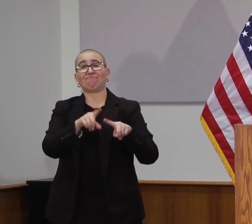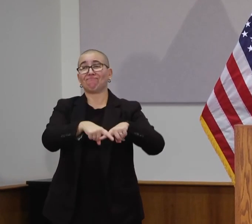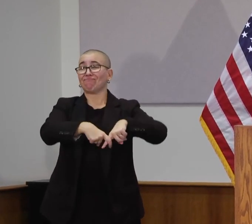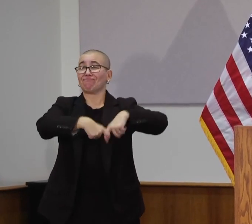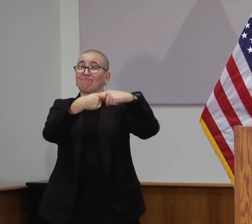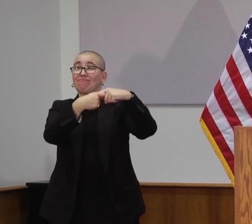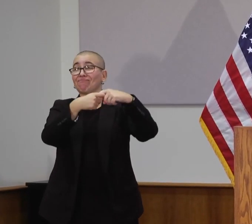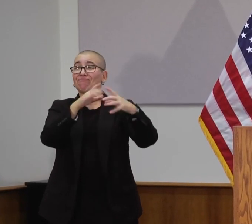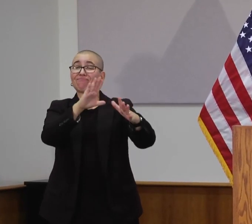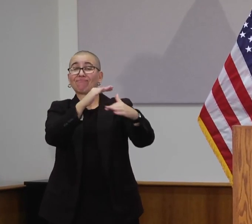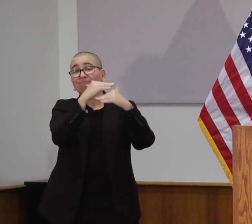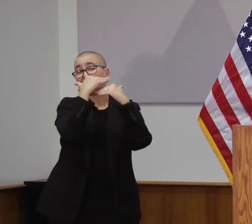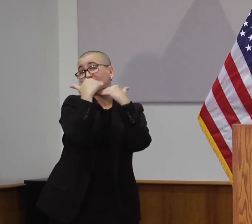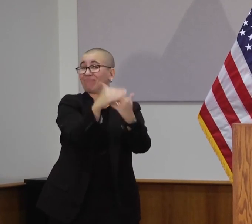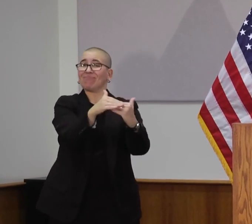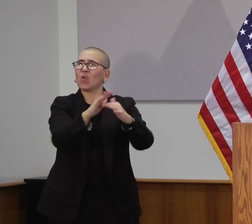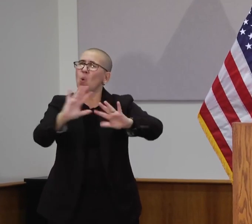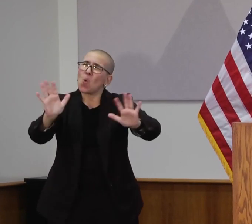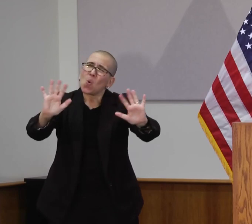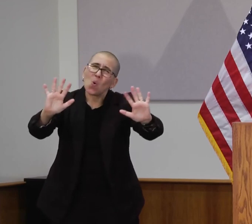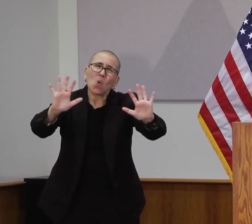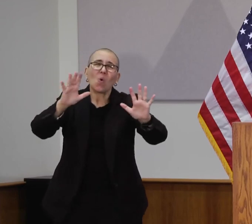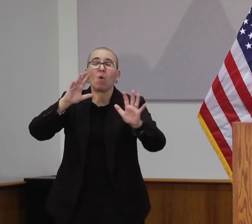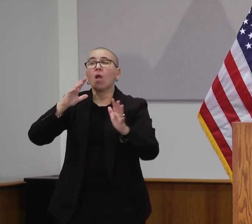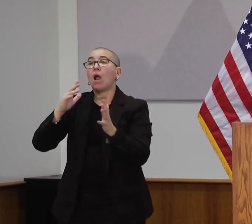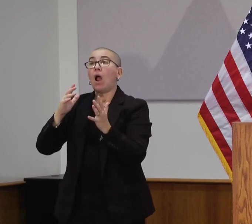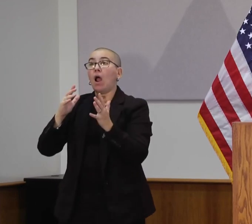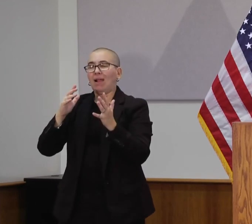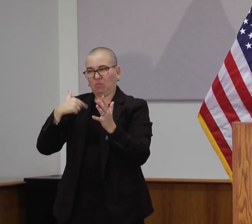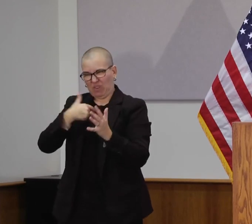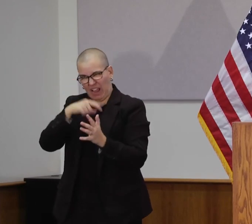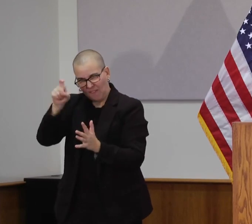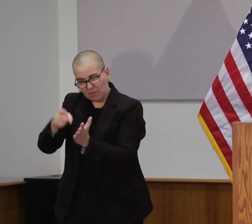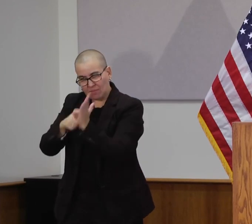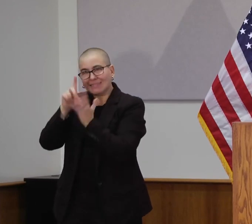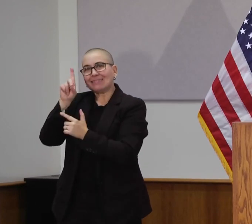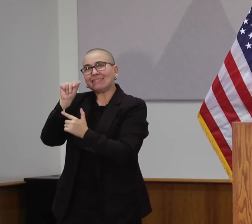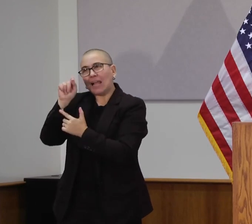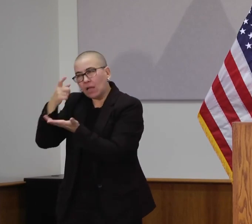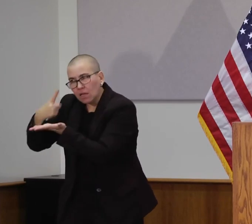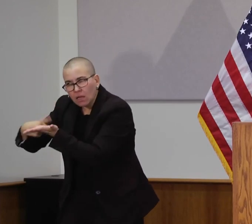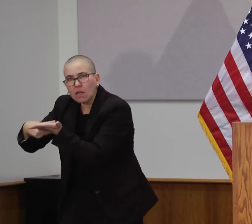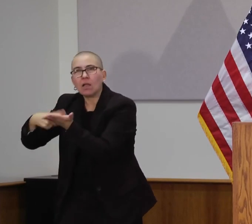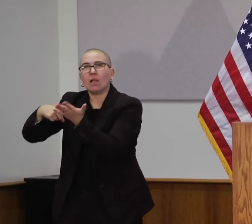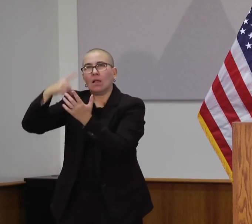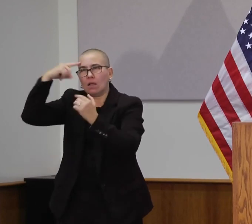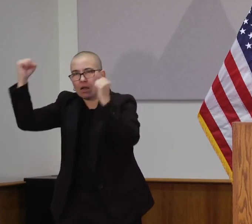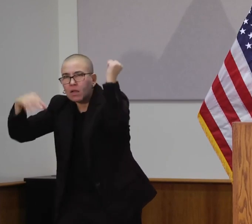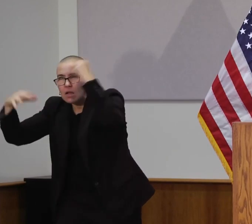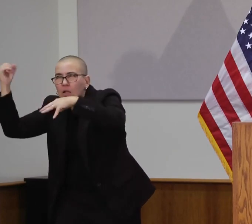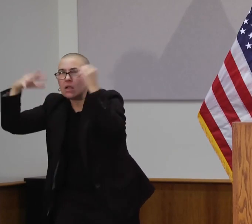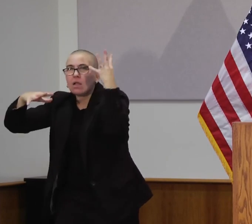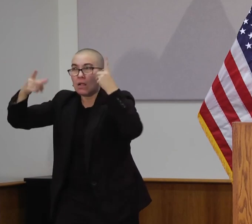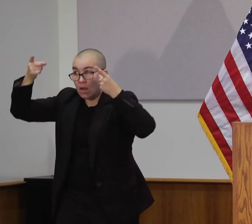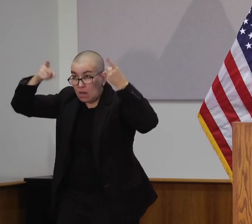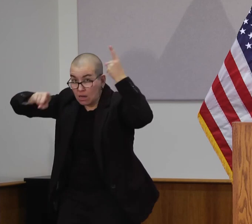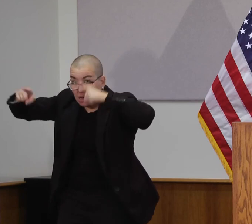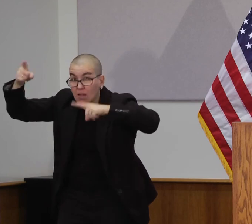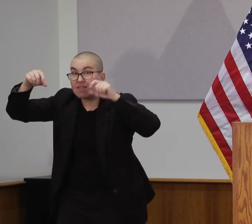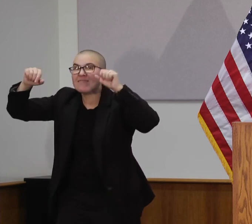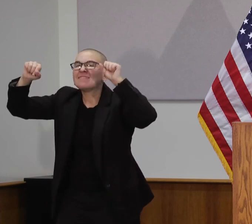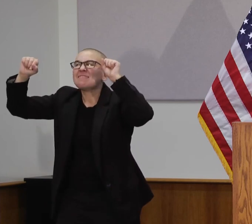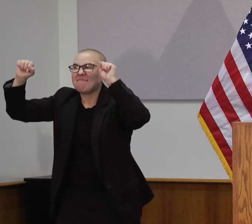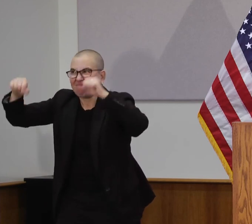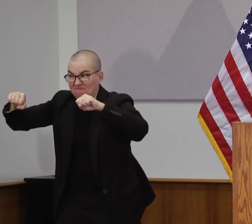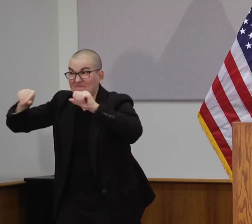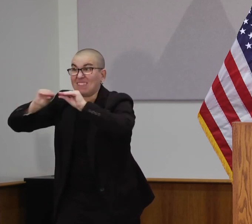need to be involved in this decision, and a lot of conversations are happening simultaneously so that we can get to the point where everybody understands exactly what we're trying to